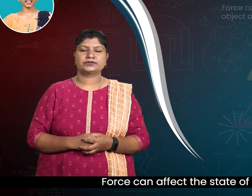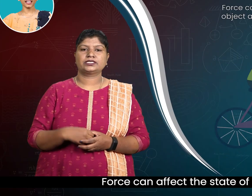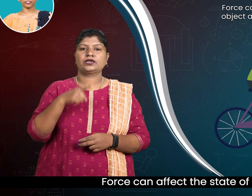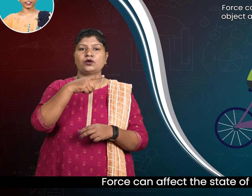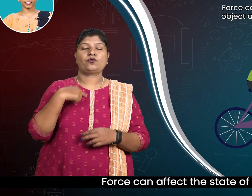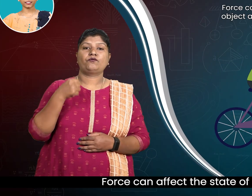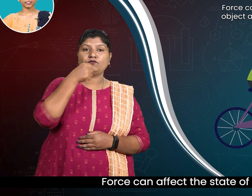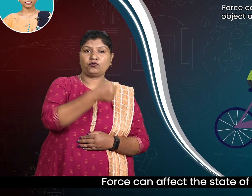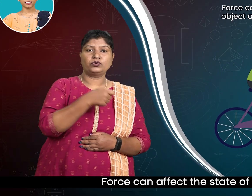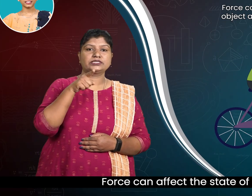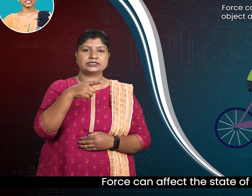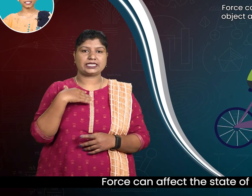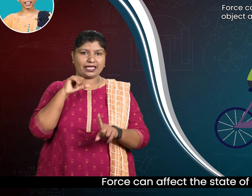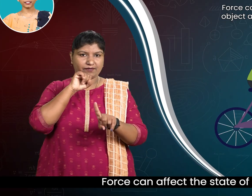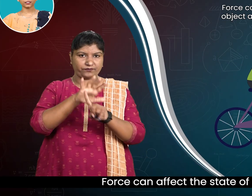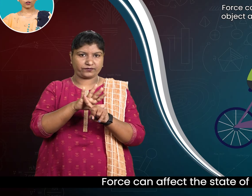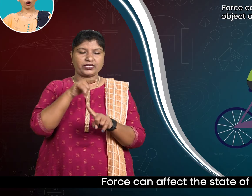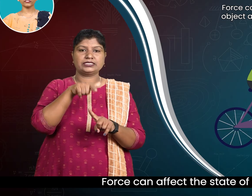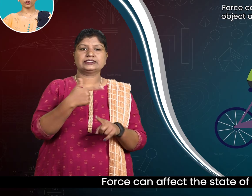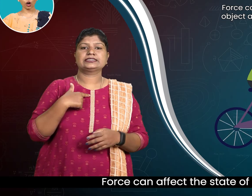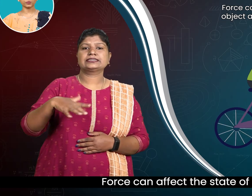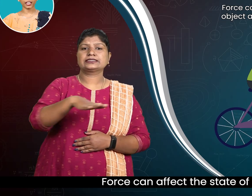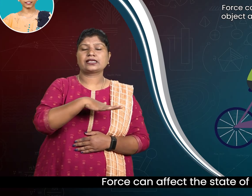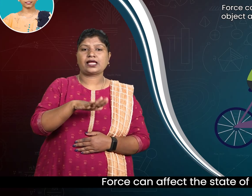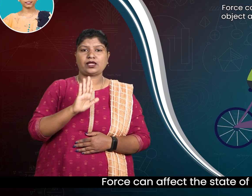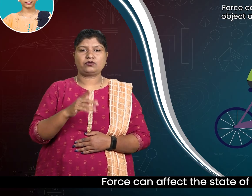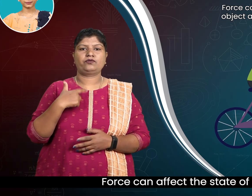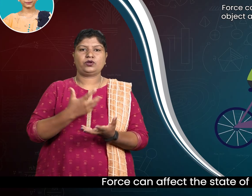Force can affect the state of